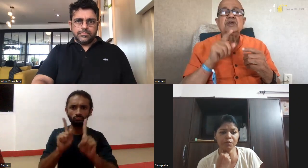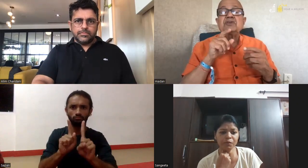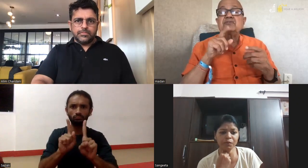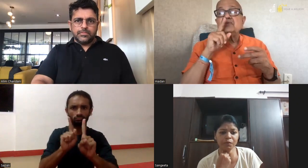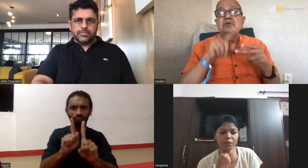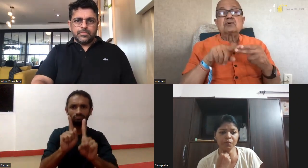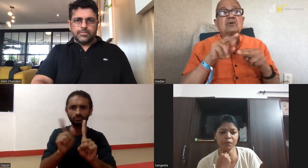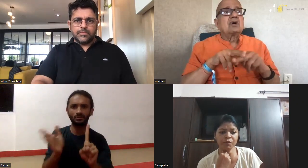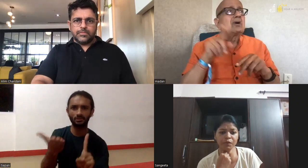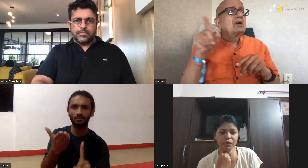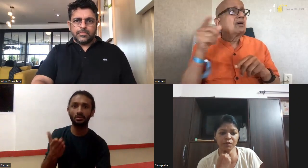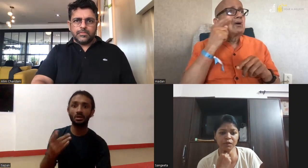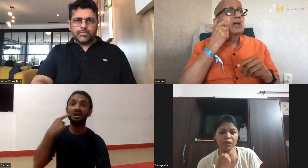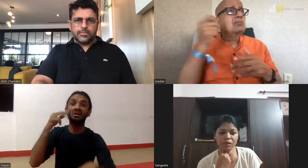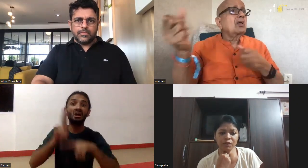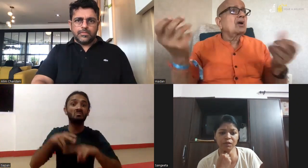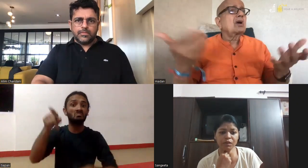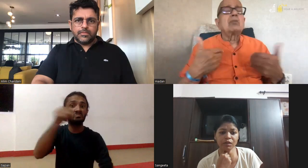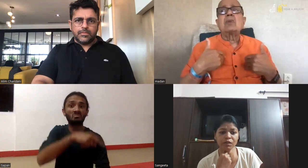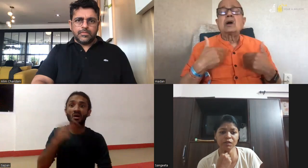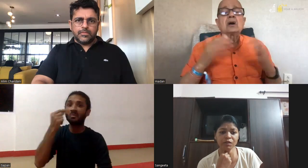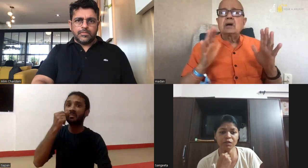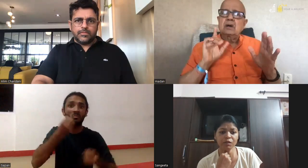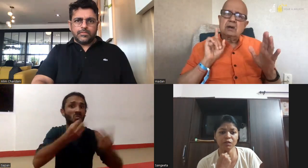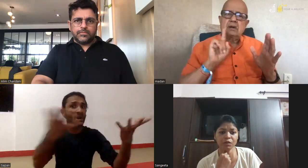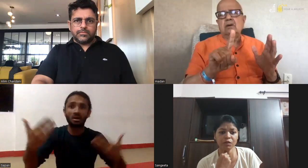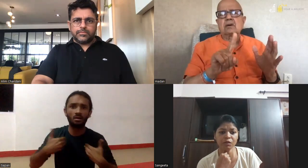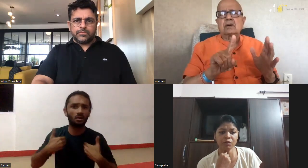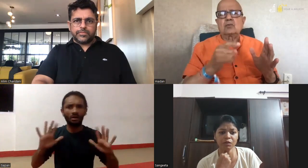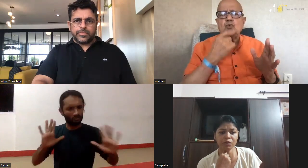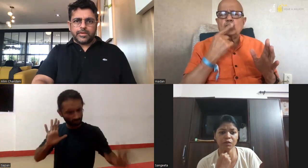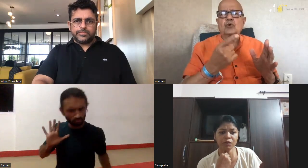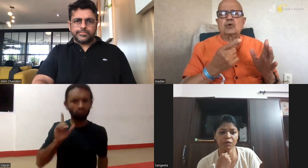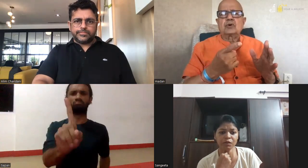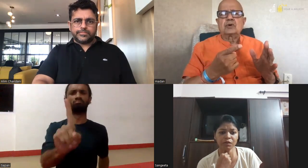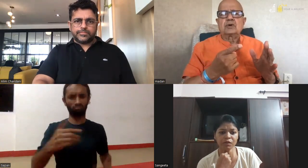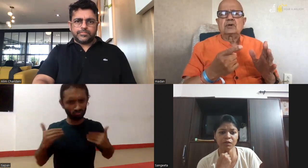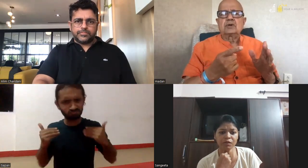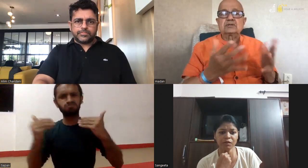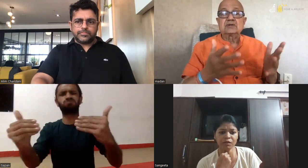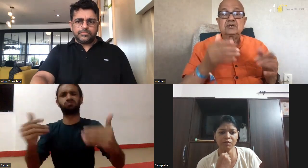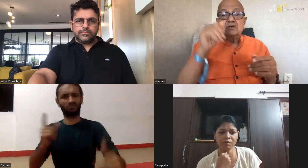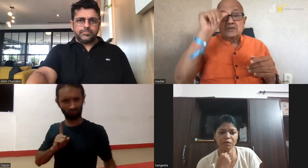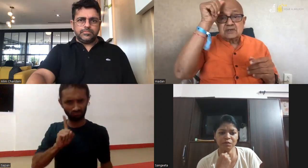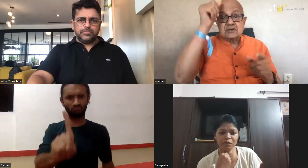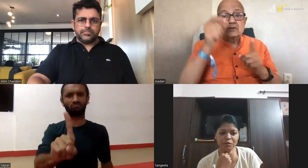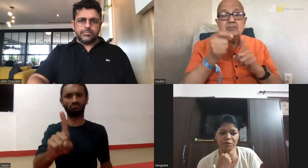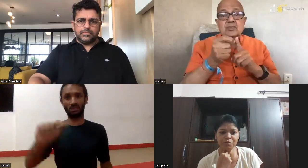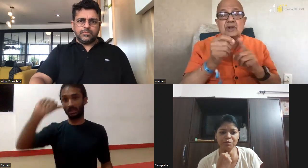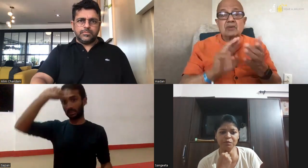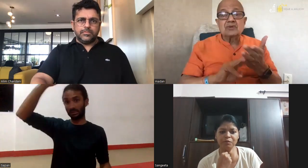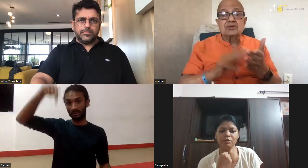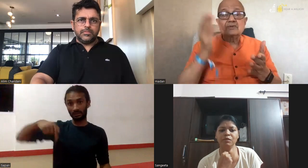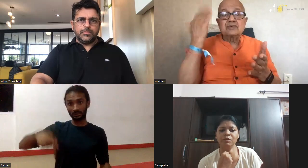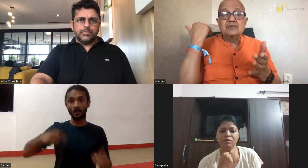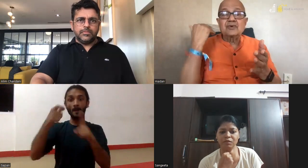course. Can I make an art work out of it? I mean, I'm just thinking about it. Yeah,